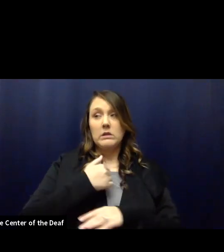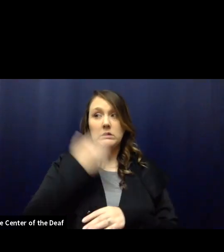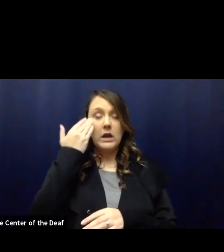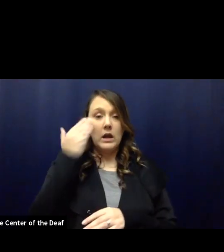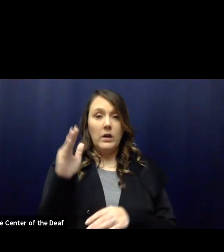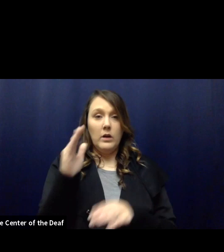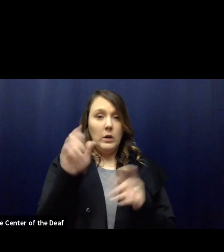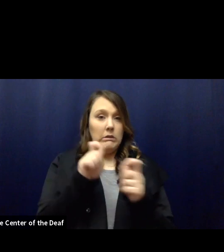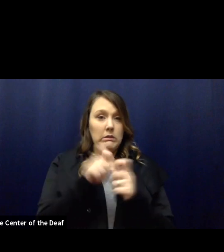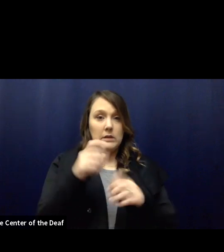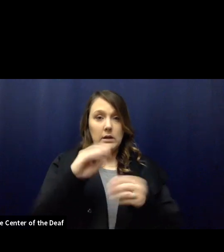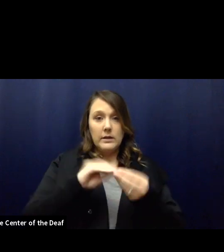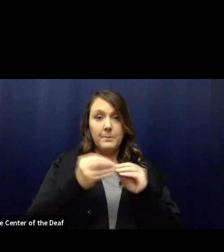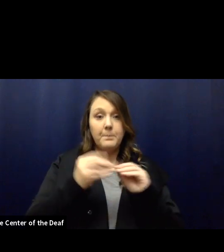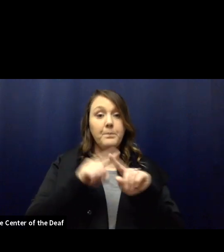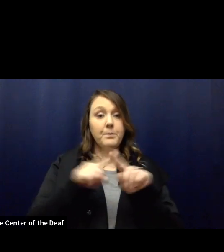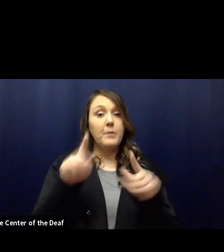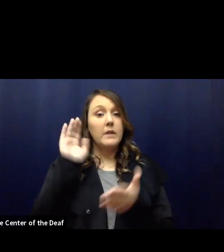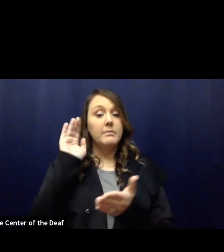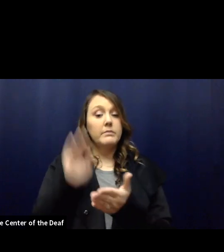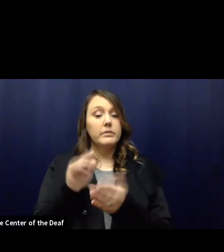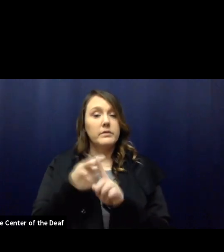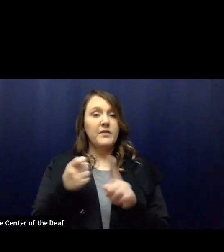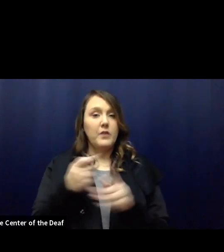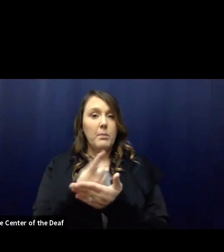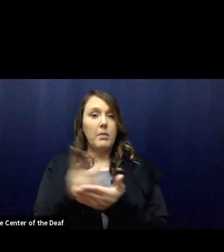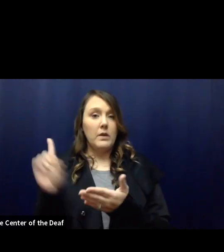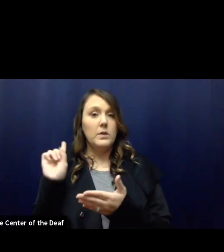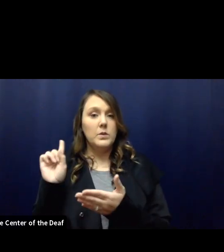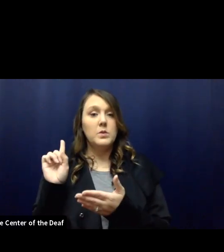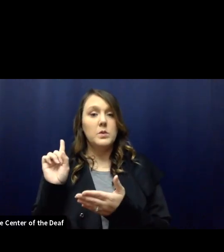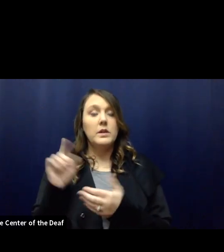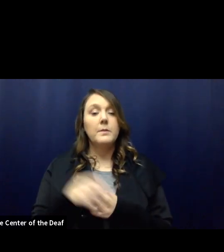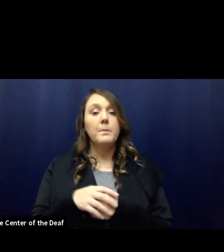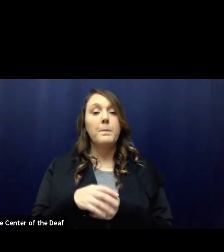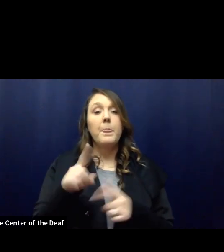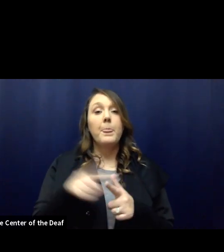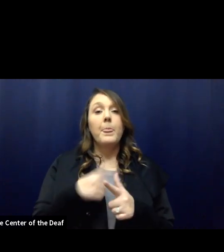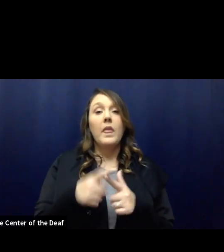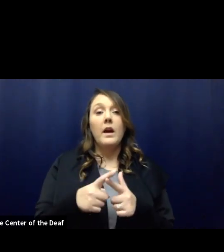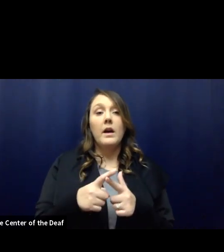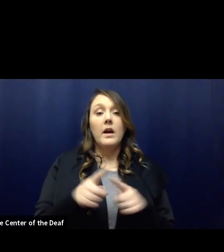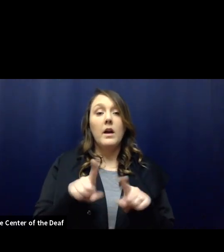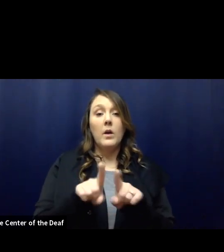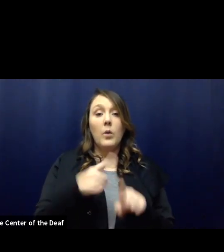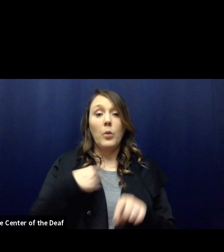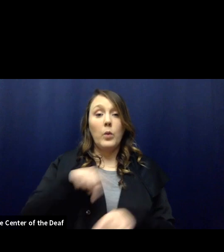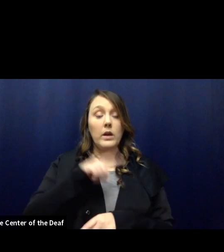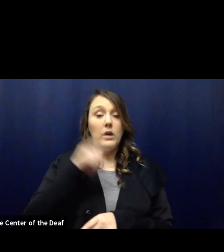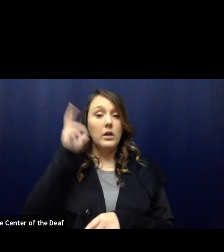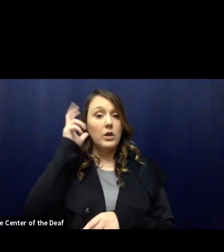was a drop from last week. I just don't have the exact number. And then we are hearing